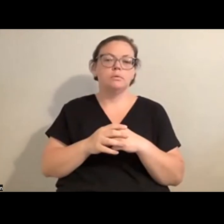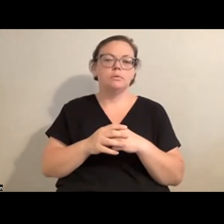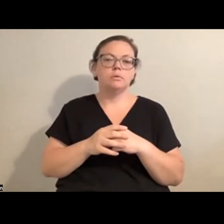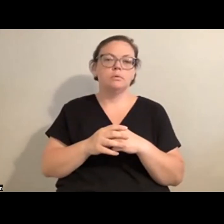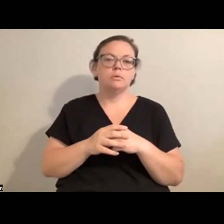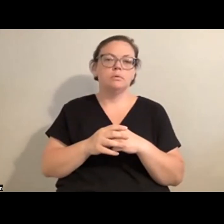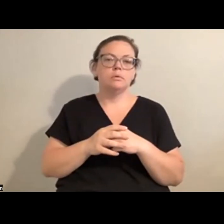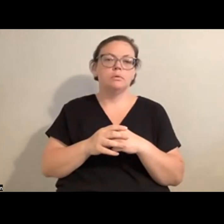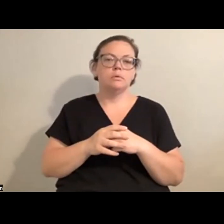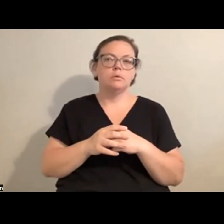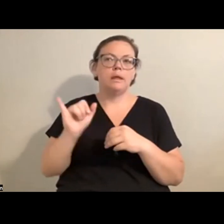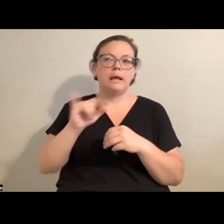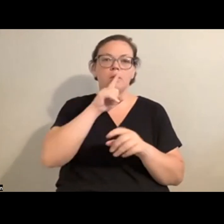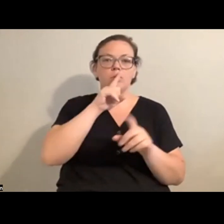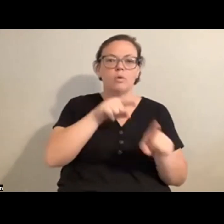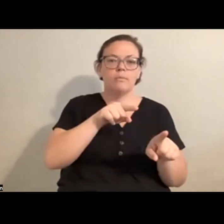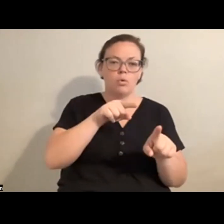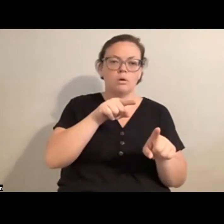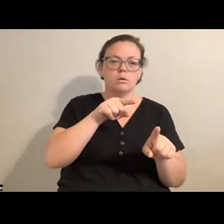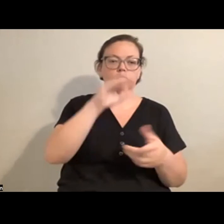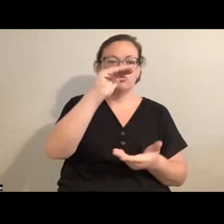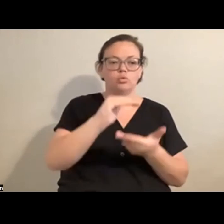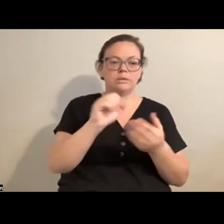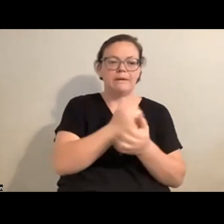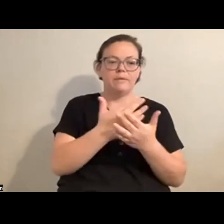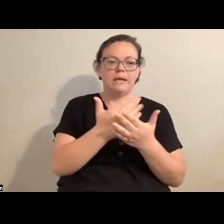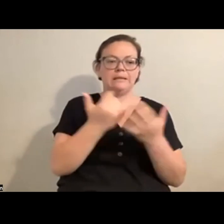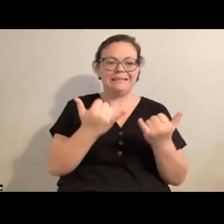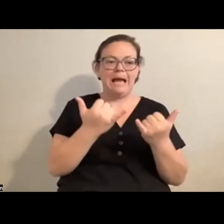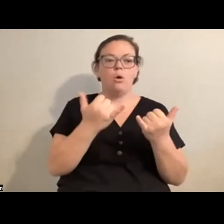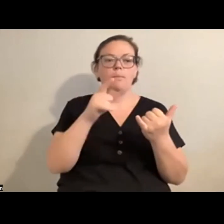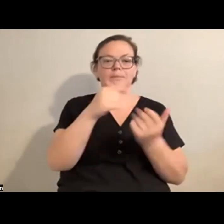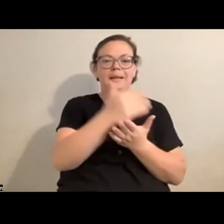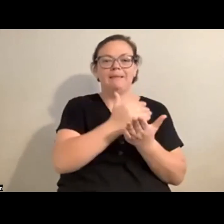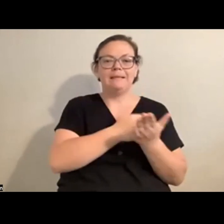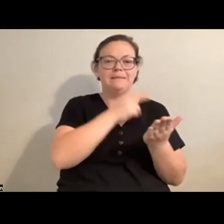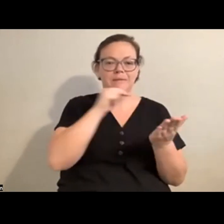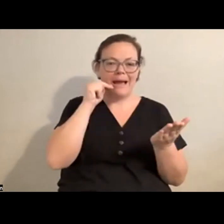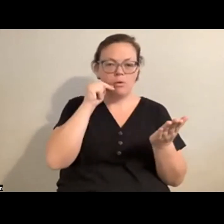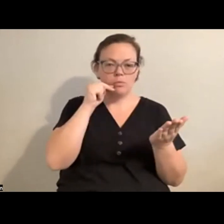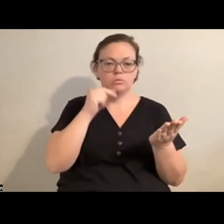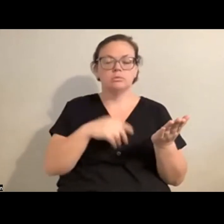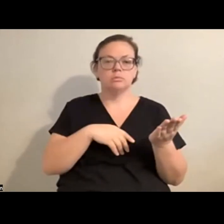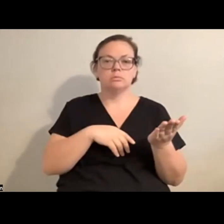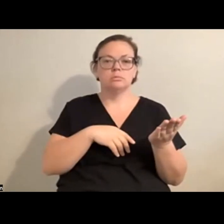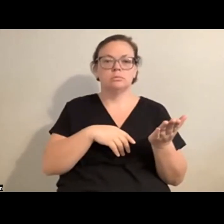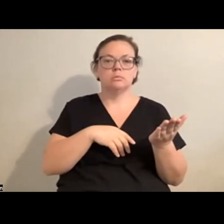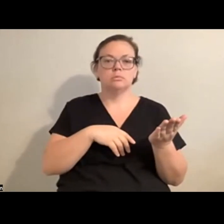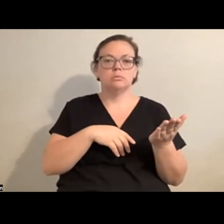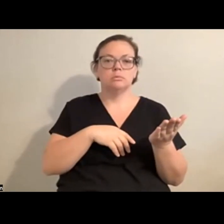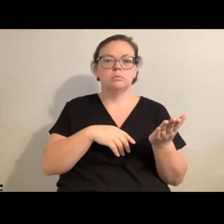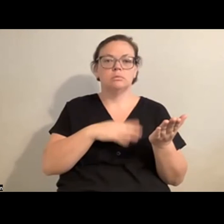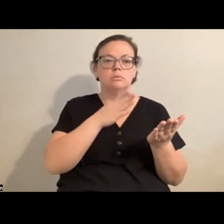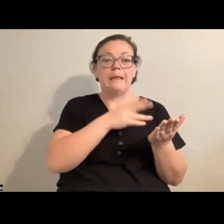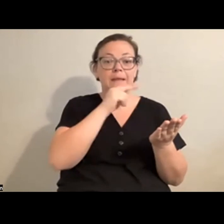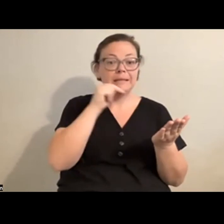the report reduces things to a list of nouns here, which is and the nouns become